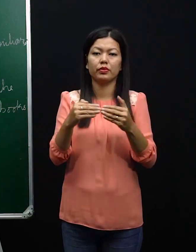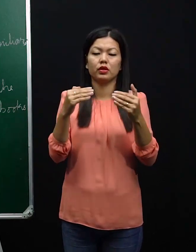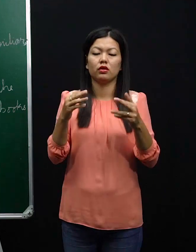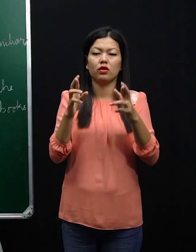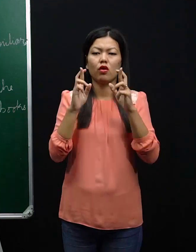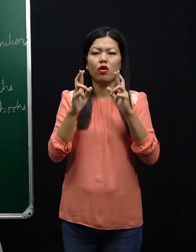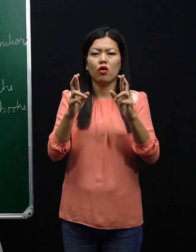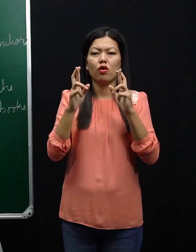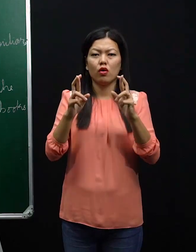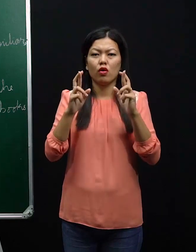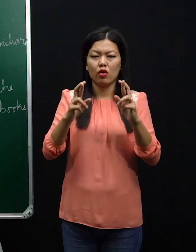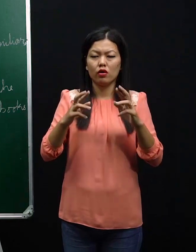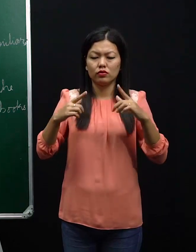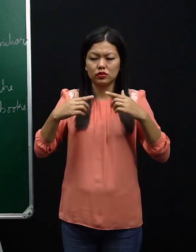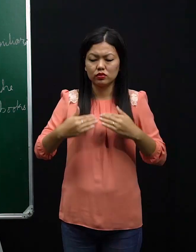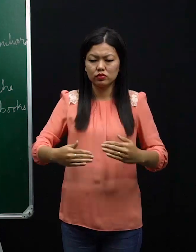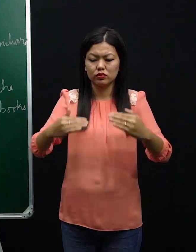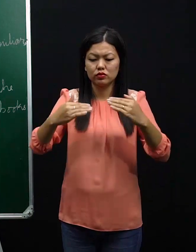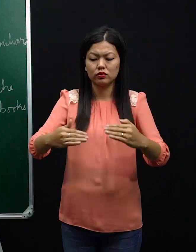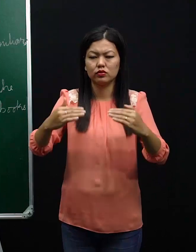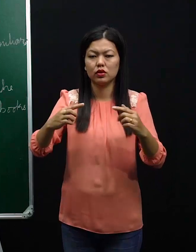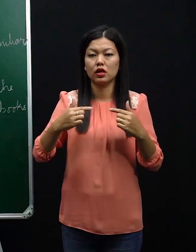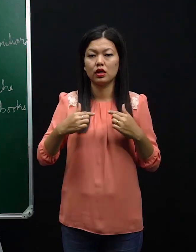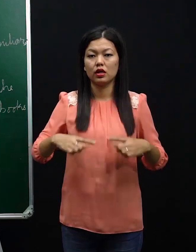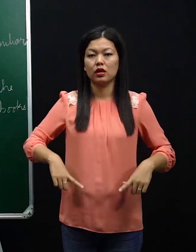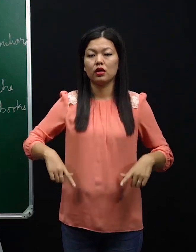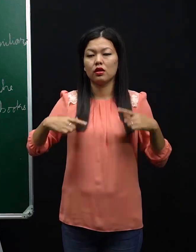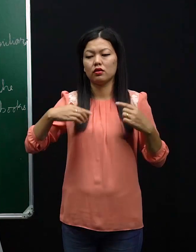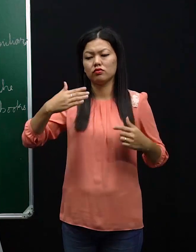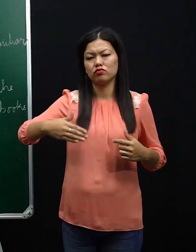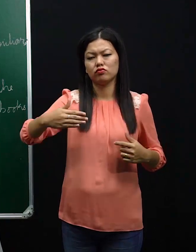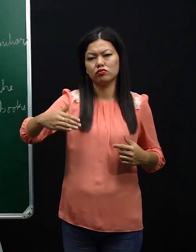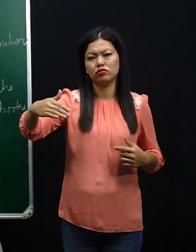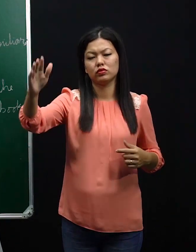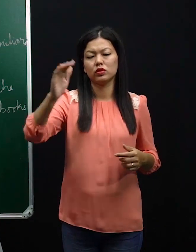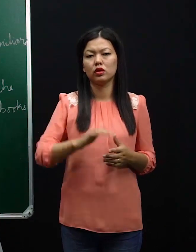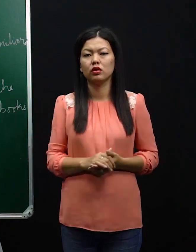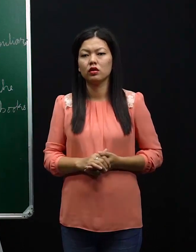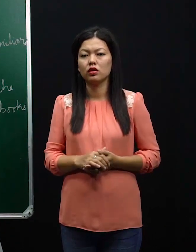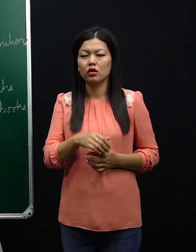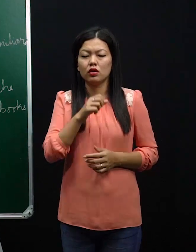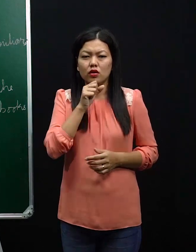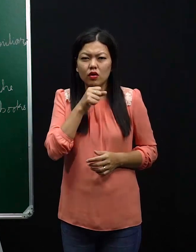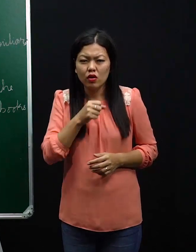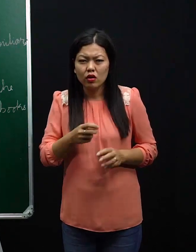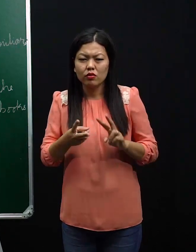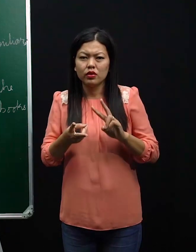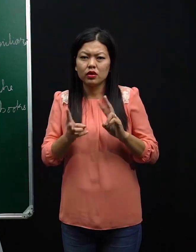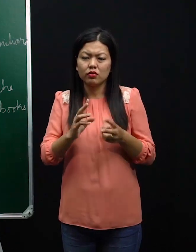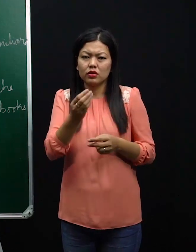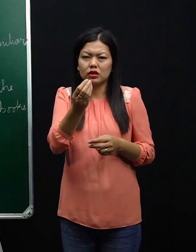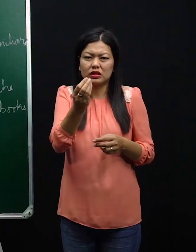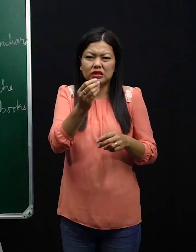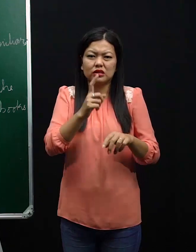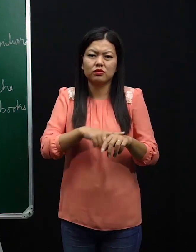usual, even in his old age, though he was getting a little disappointed, he did not lose the hope, and then he would be reading a